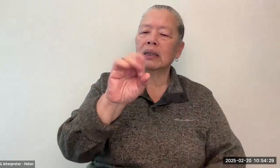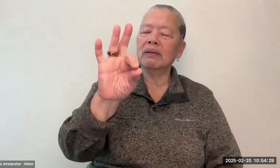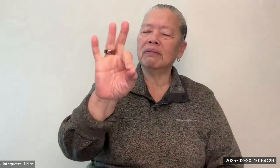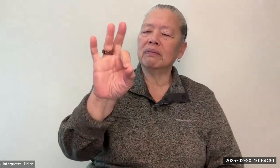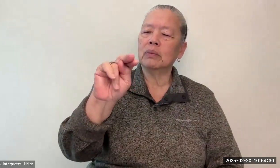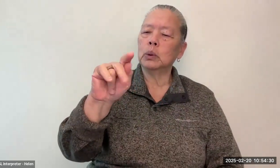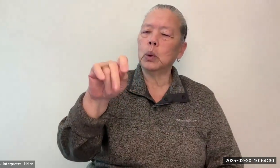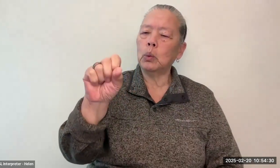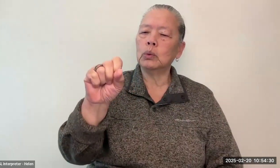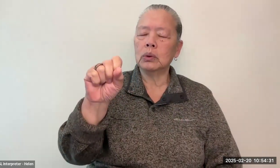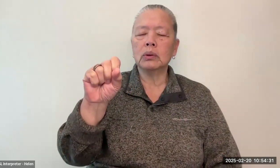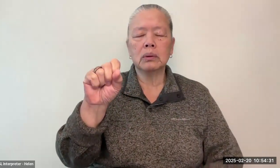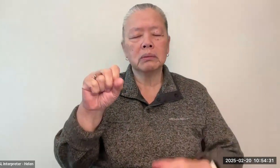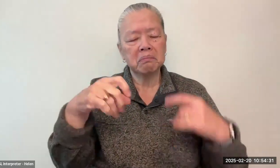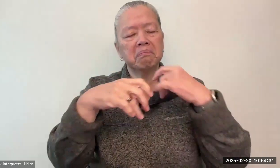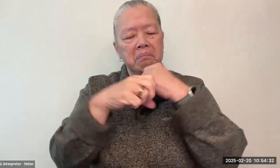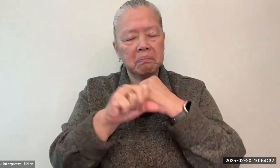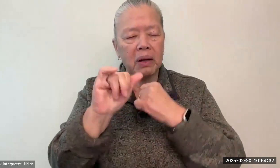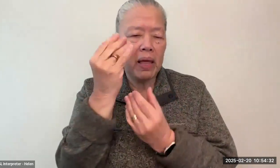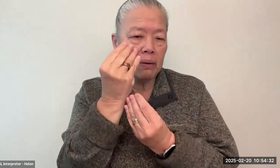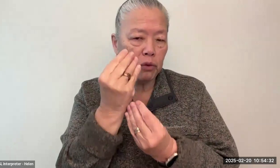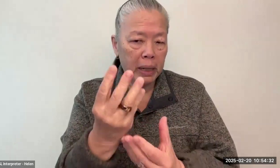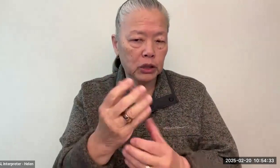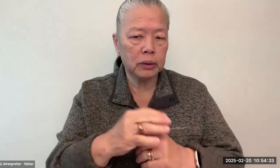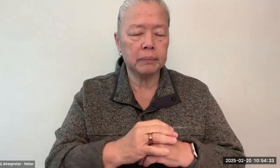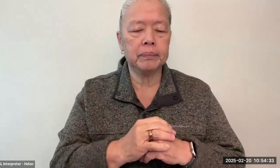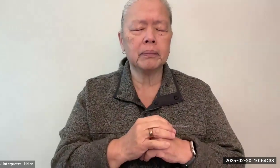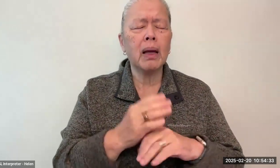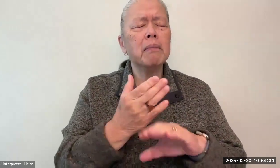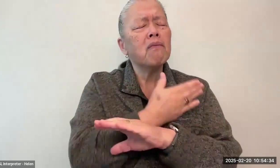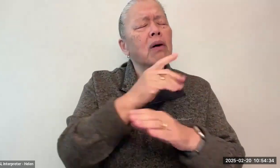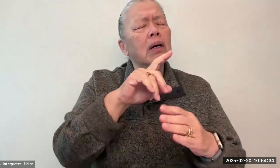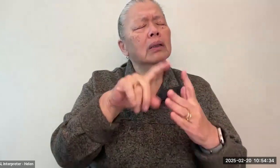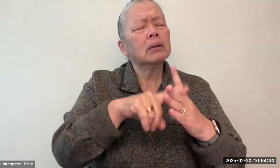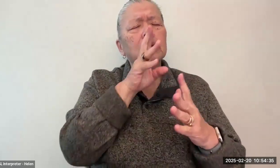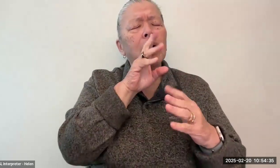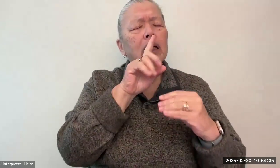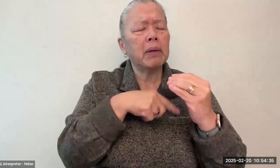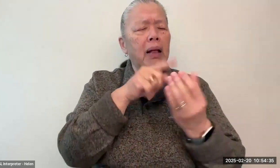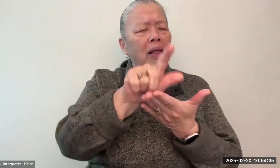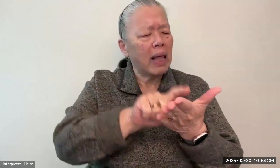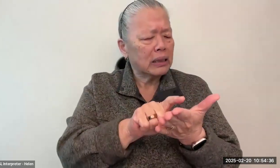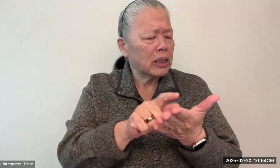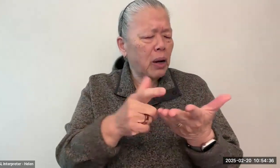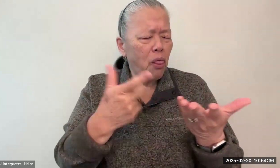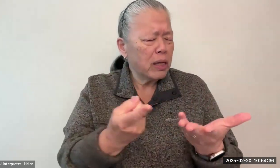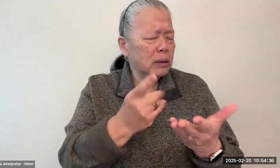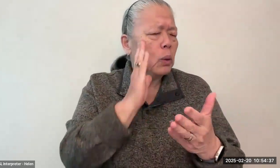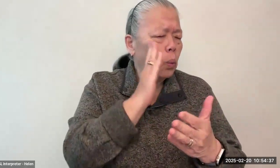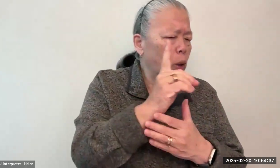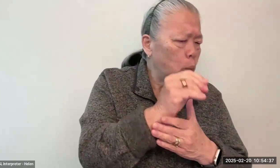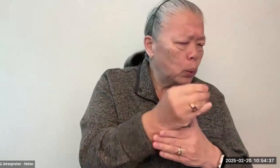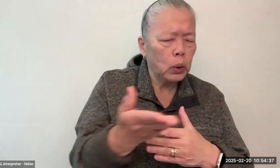that. But before I get to what the legislation does and doesn't do, I want to